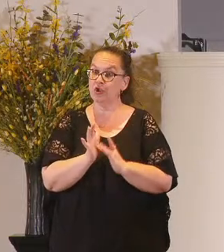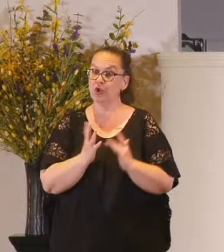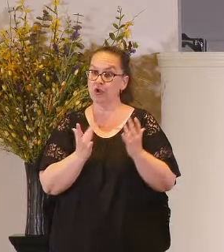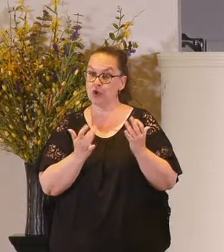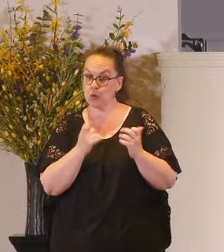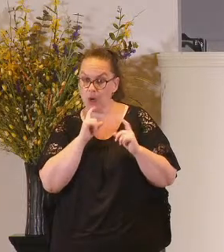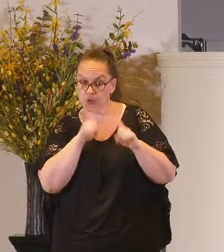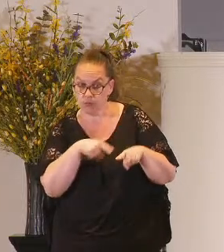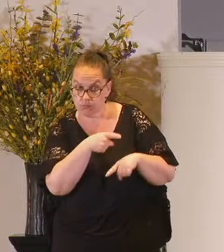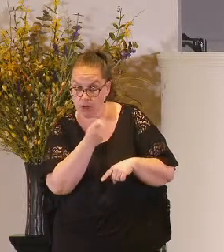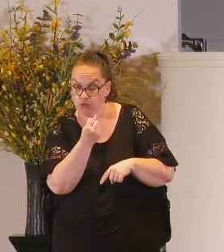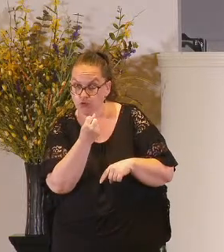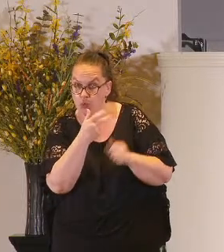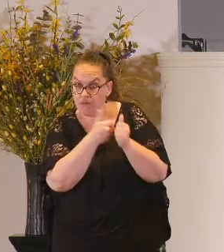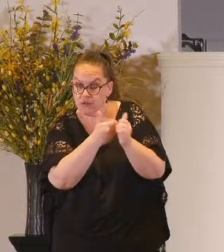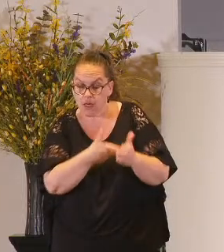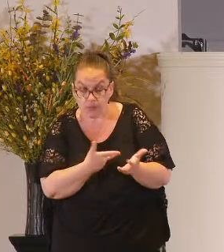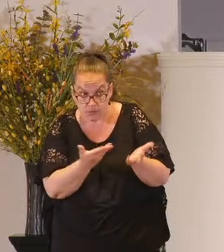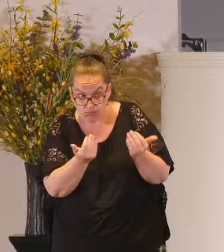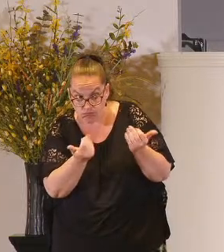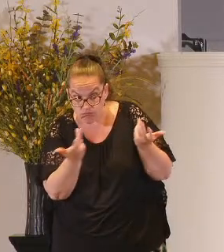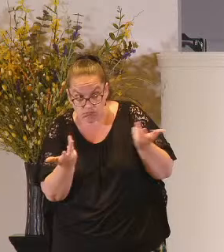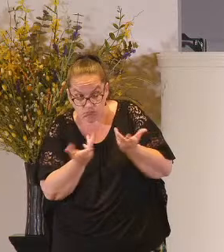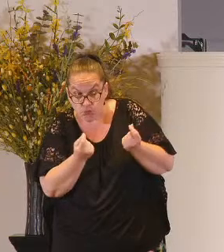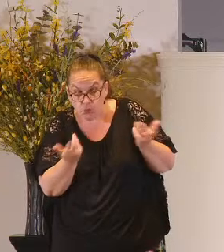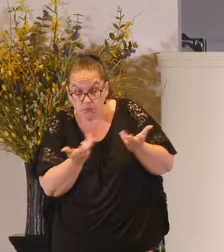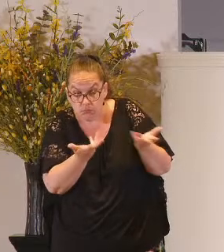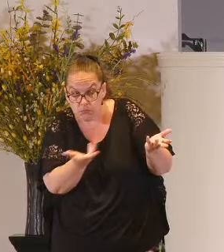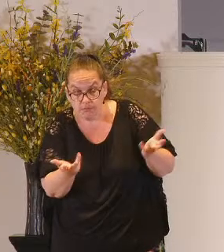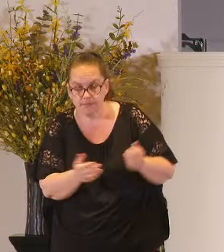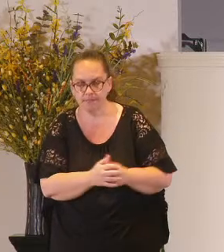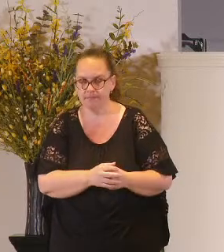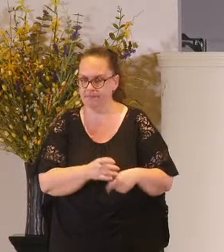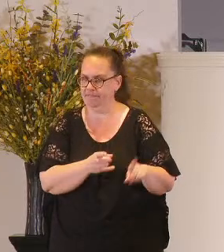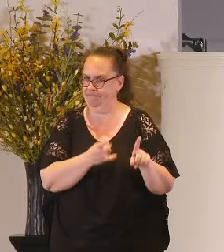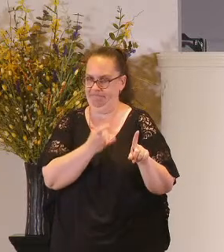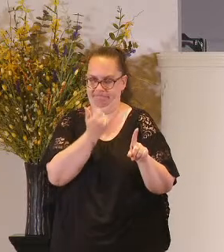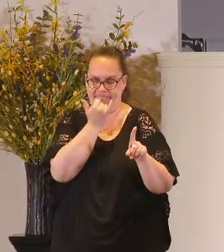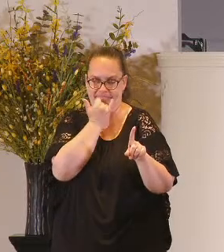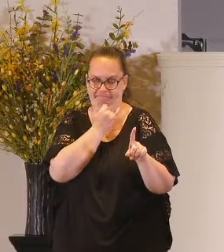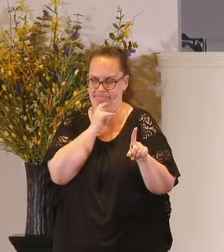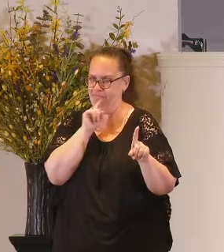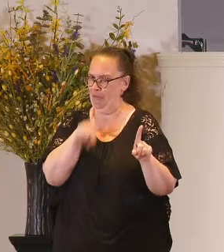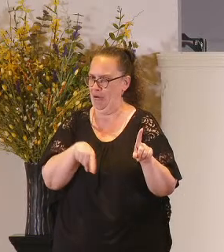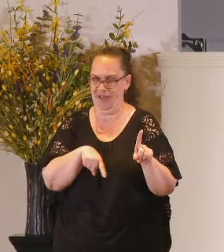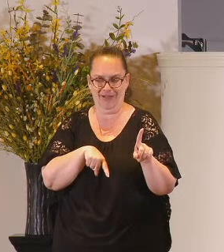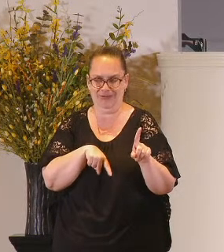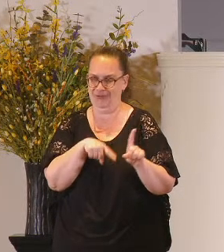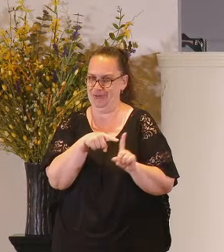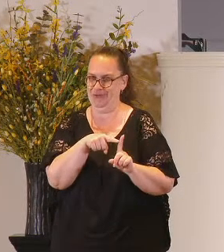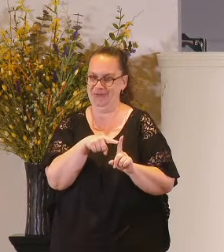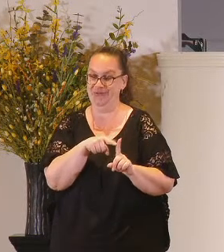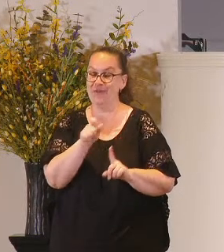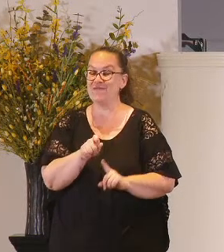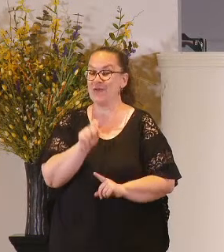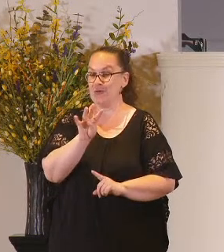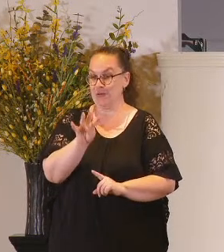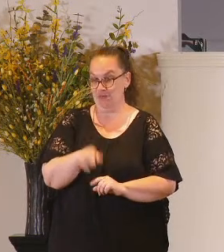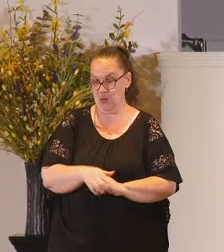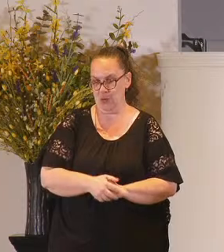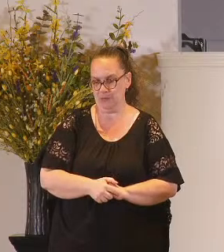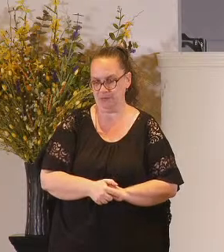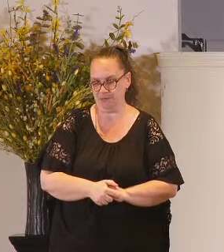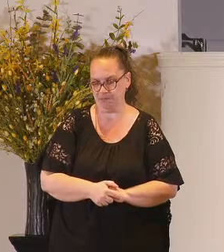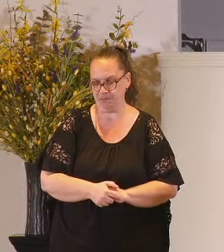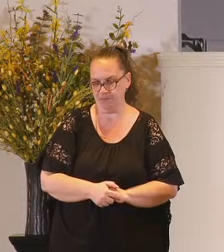for the response from the 12. And it's the wrong response. Verse 4, and